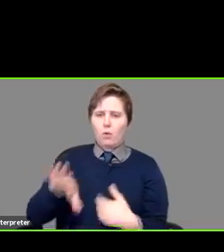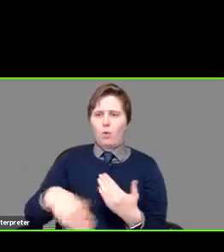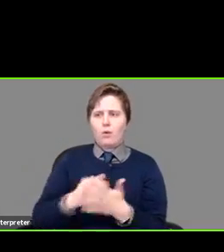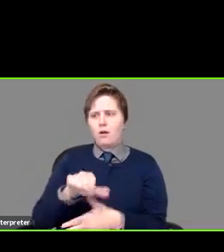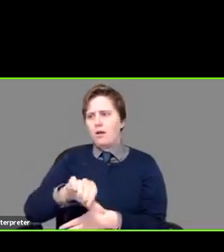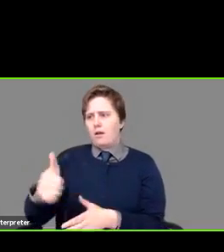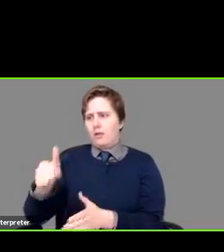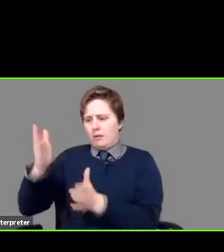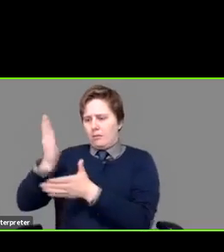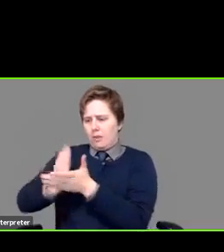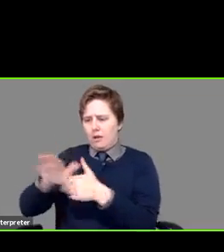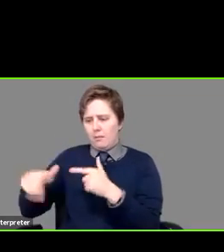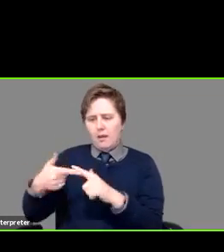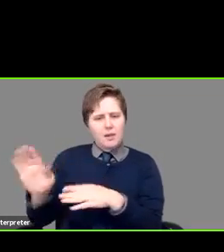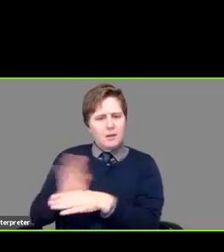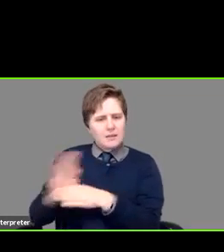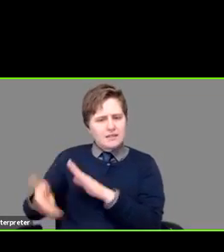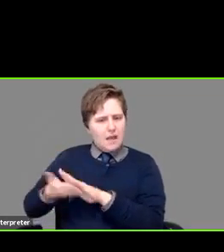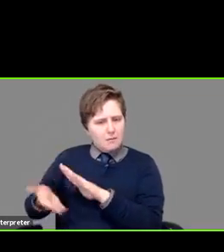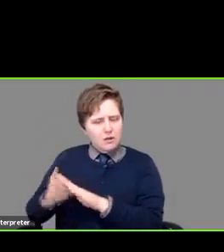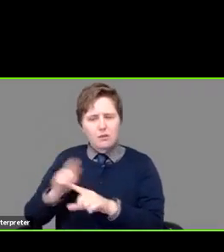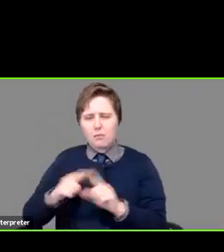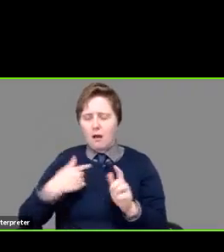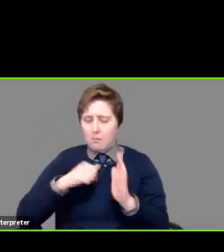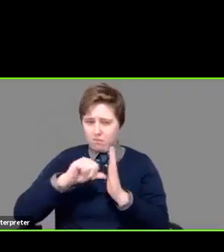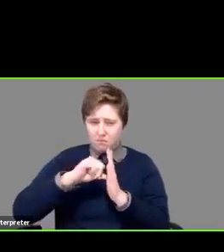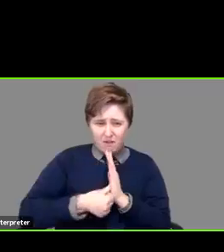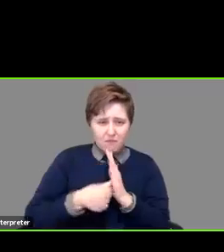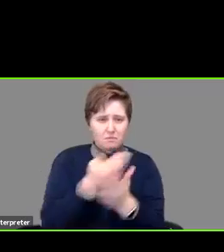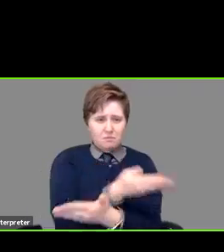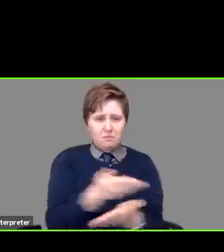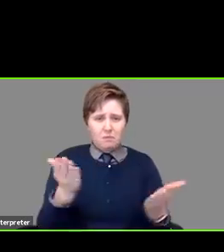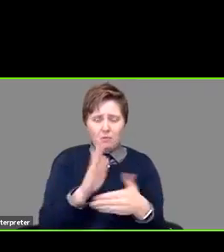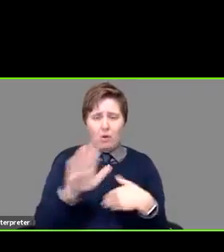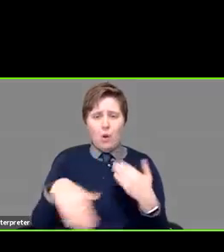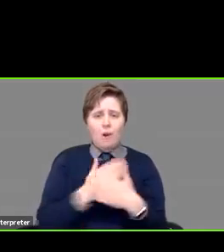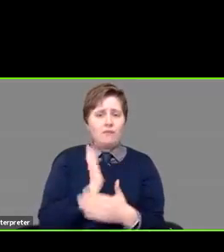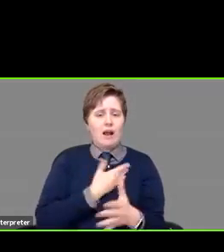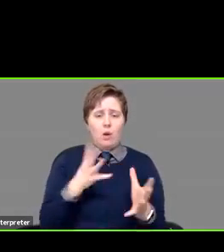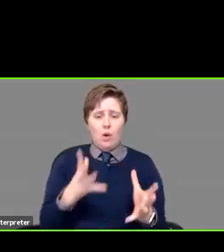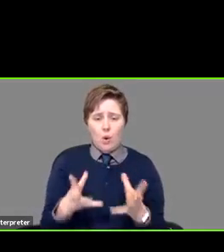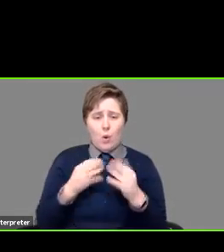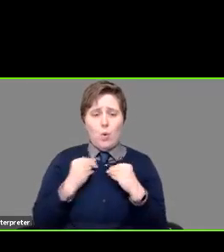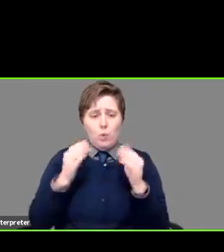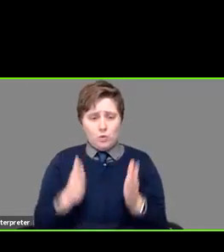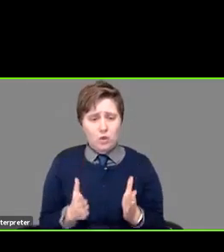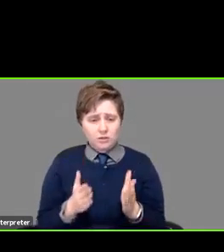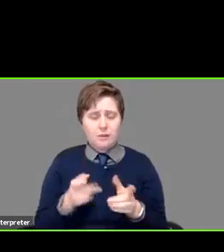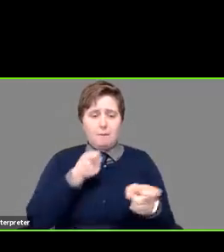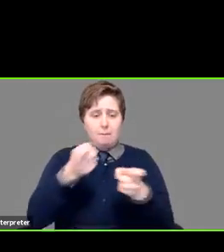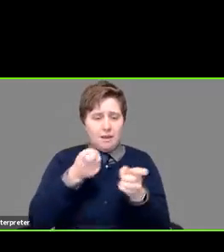business operations, but I really want to stress to all our owners